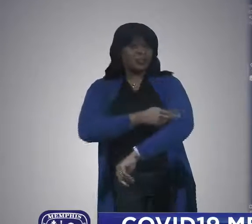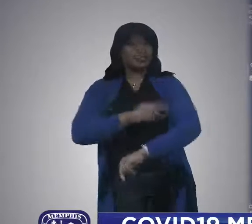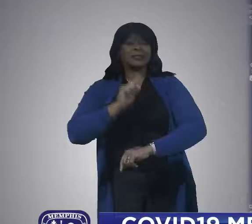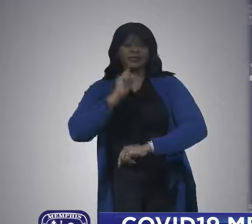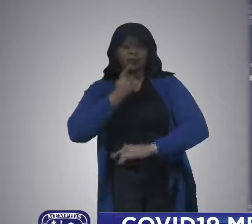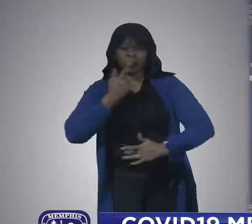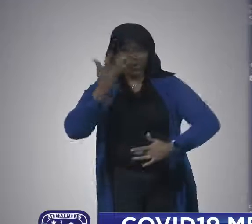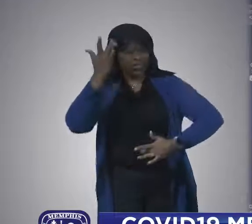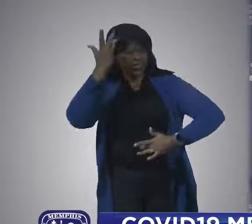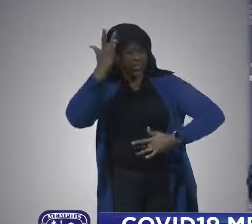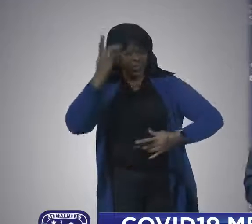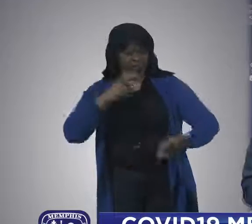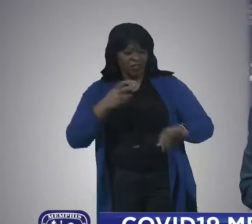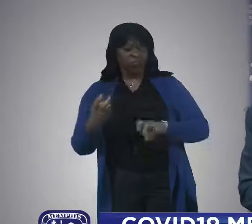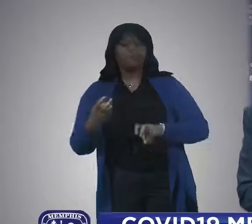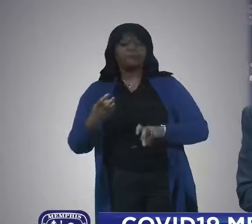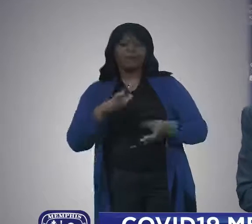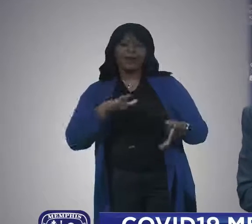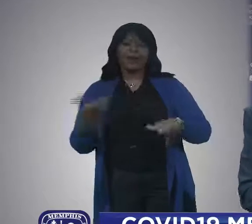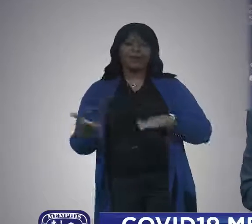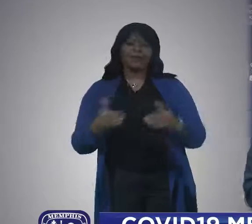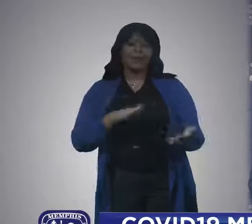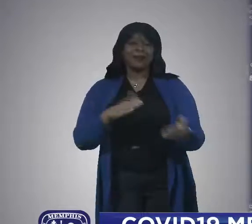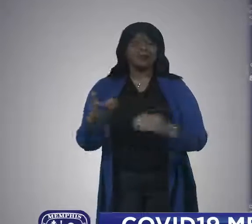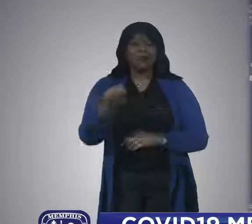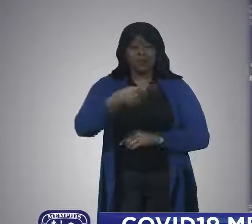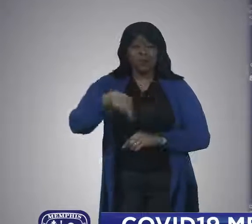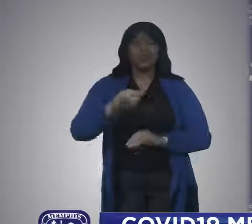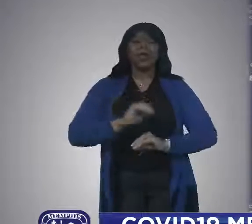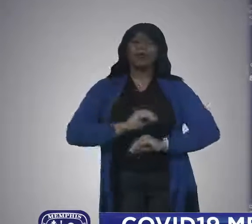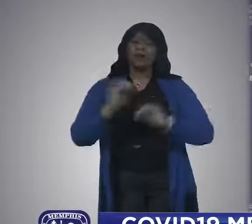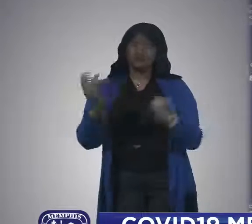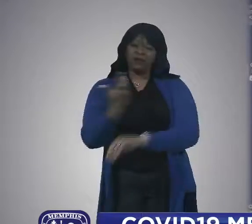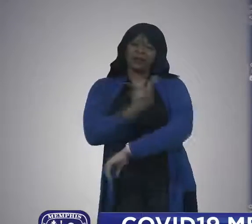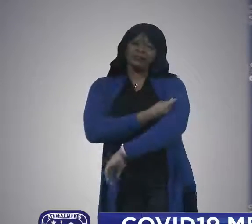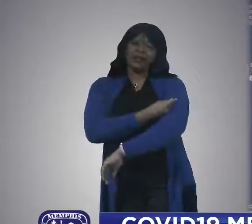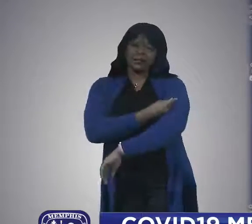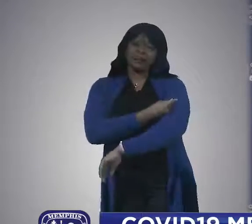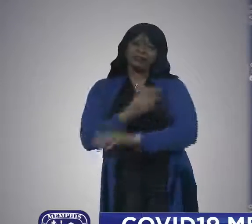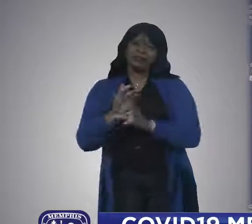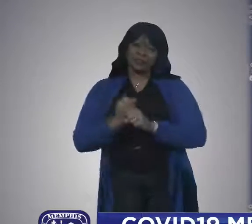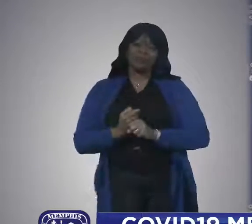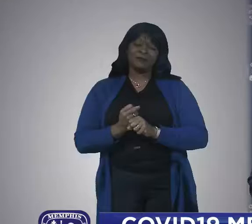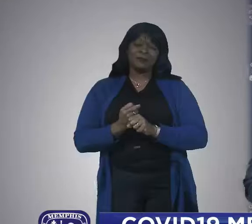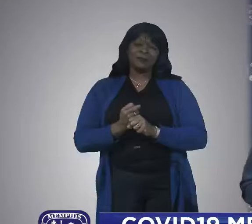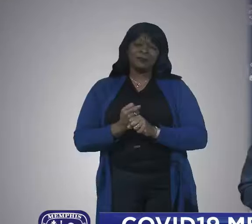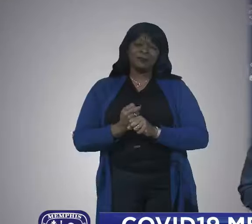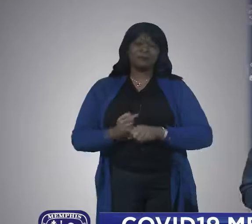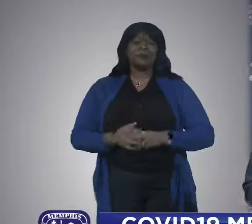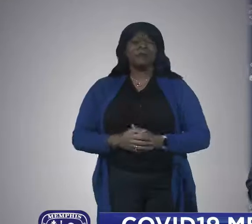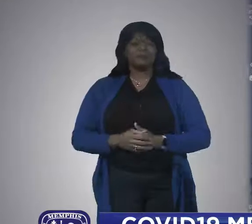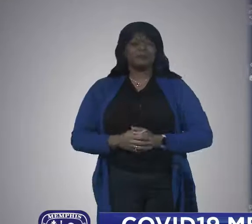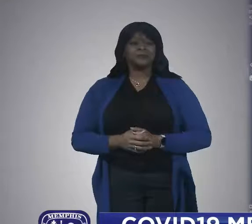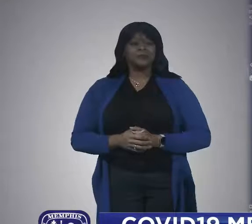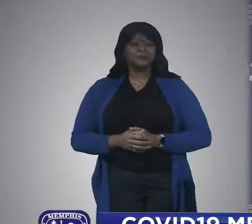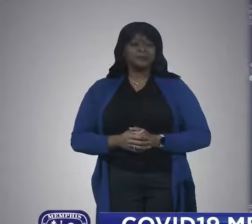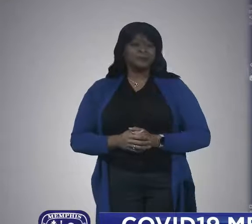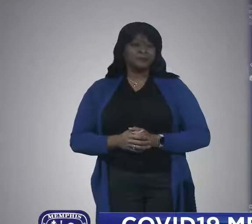sick, are dying, are those who are unvaccinated. So as